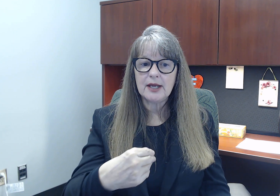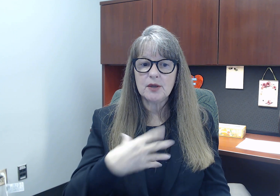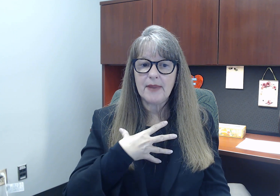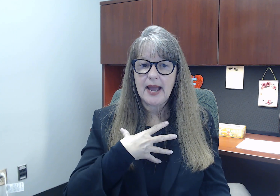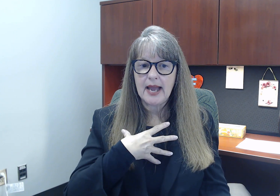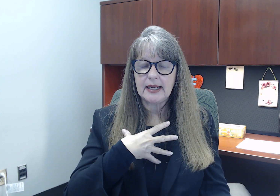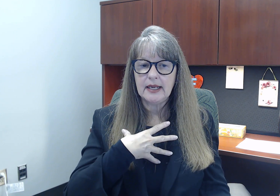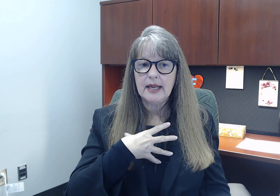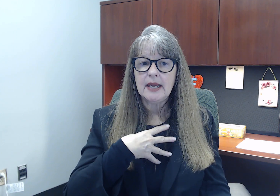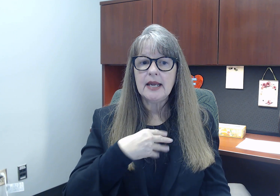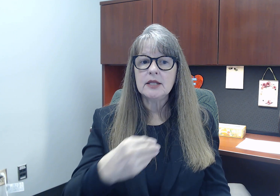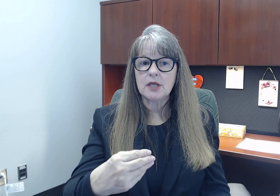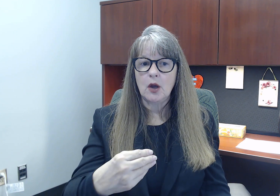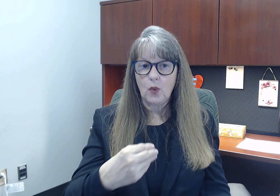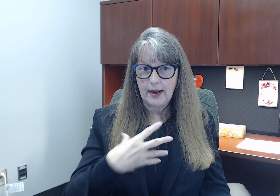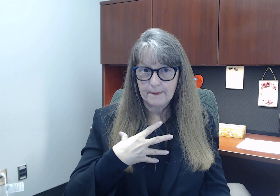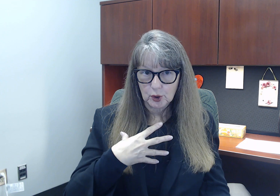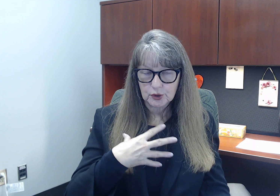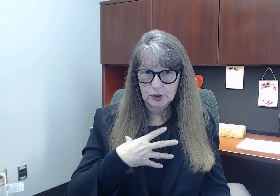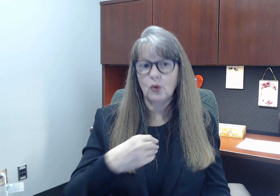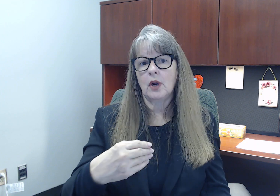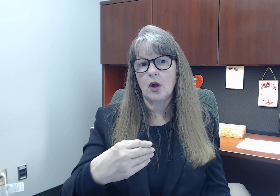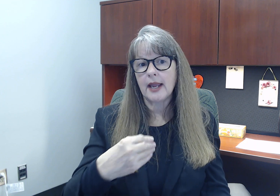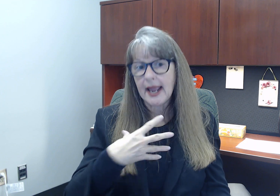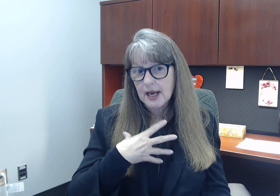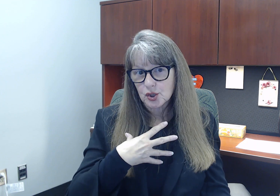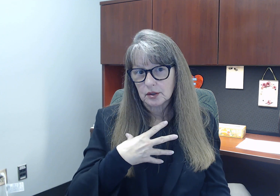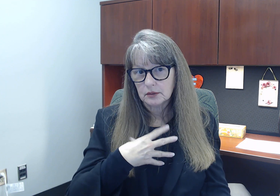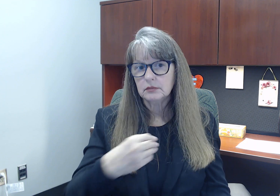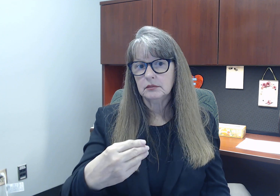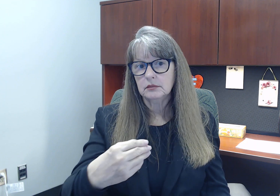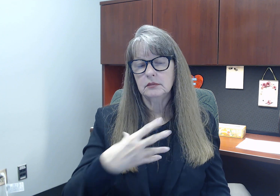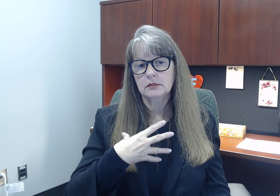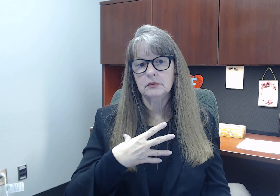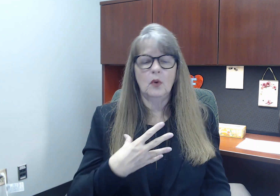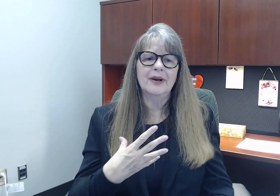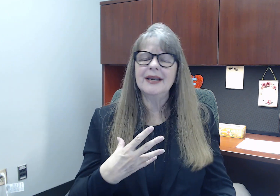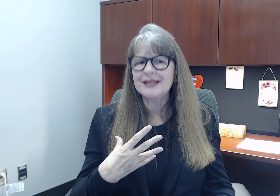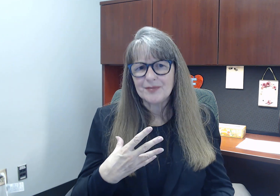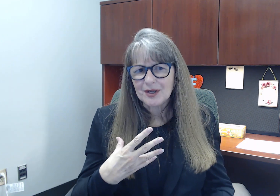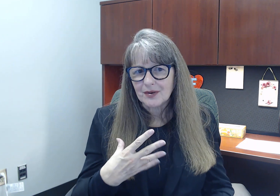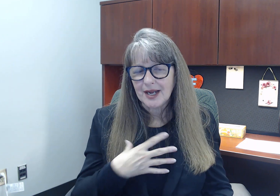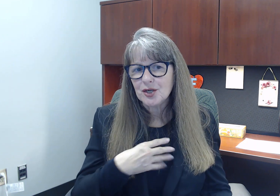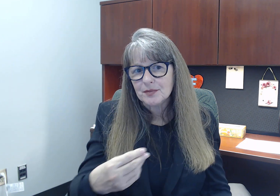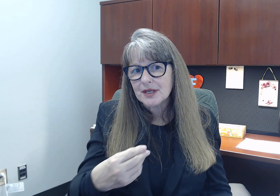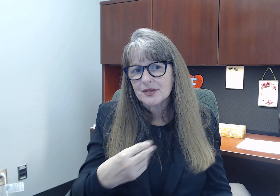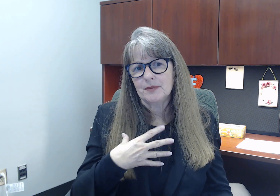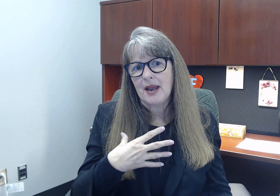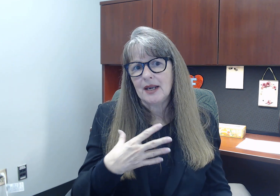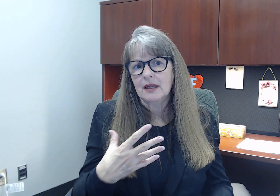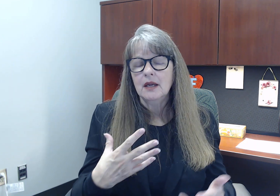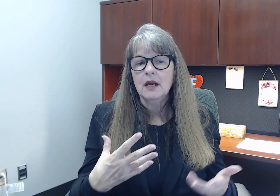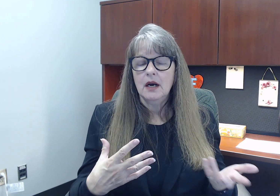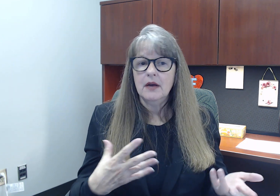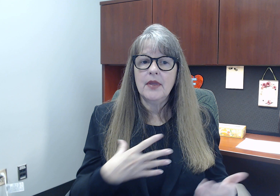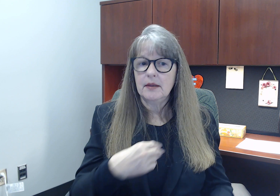it back, it's a white person or a Caucasian. Or it doesn't have to be Caucasian, because Hispanic, they can be